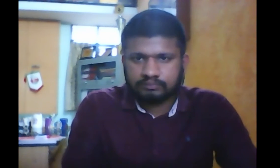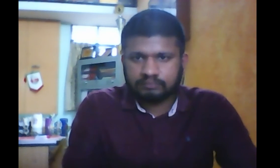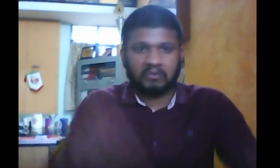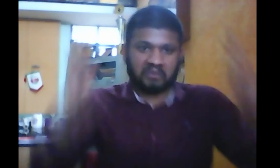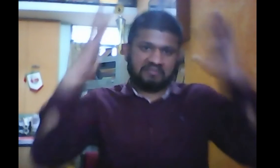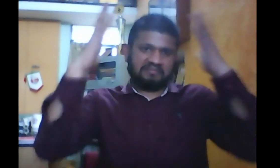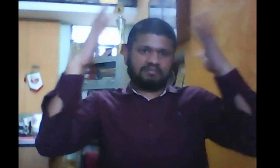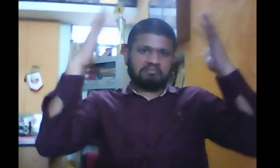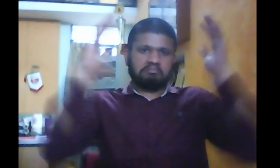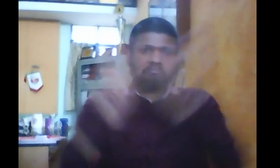You all are doing very well